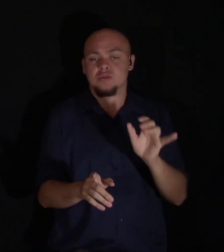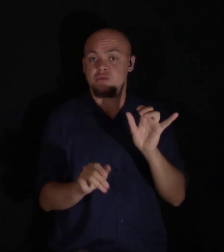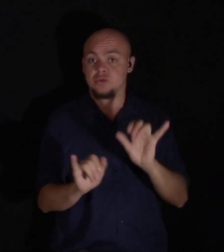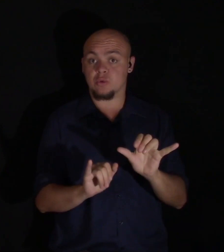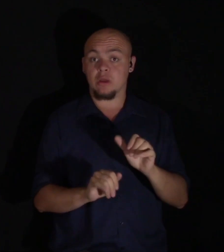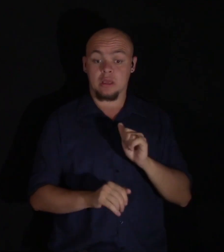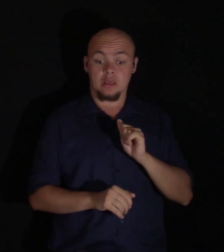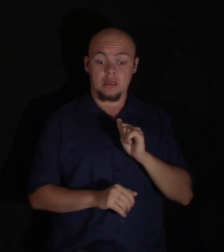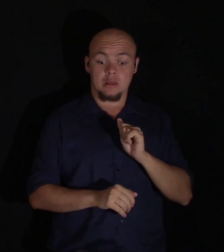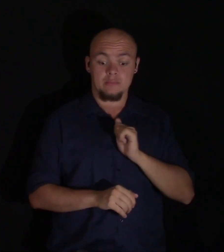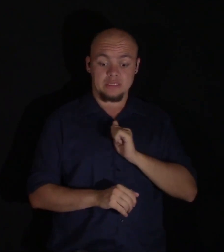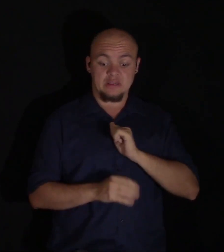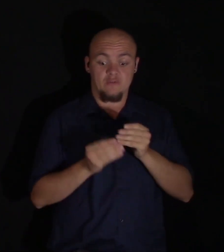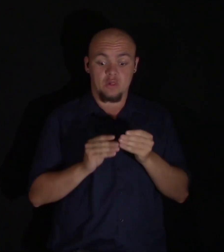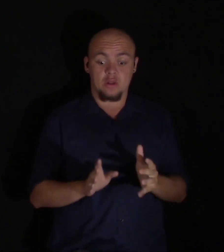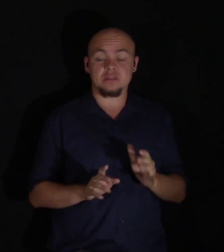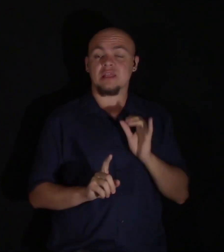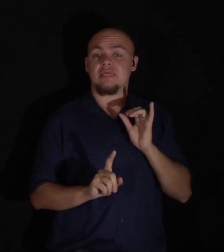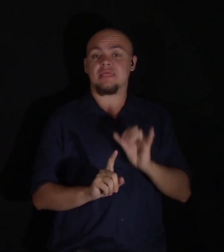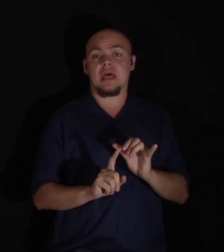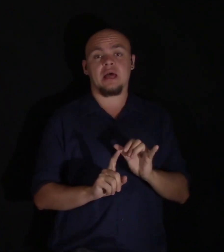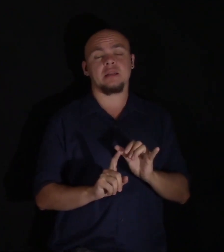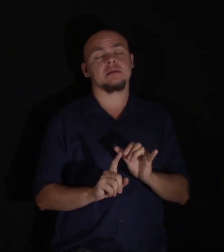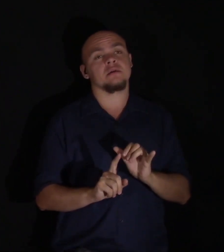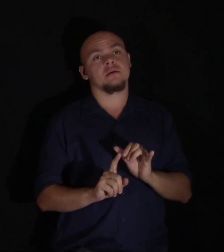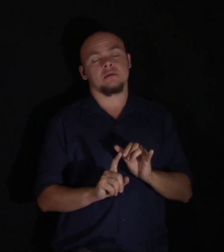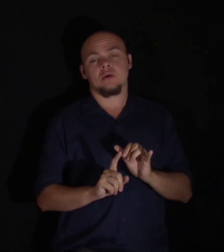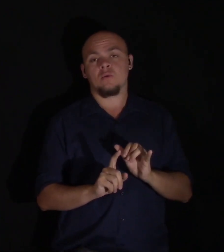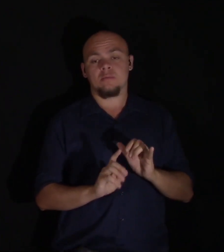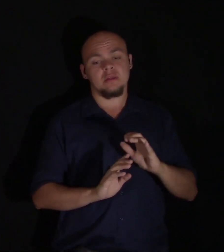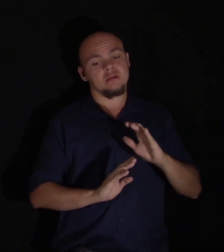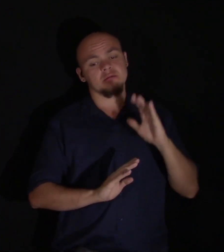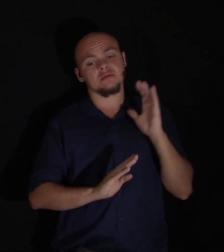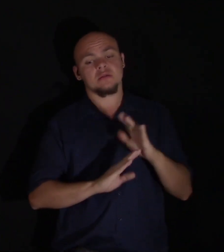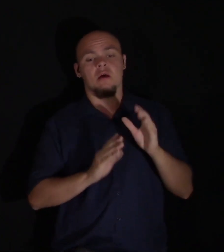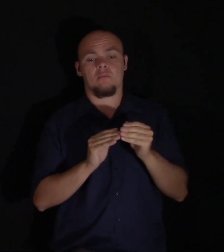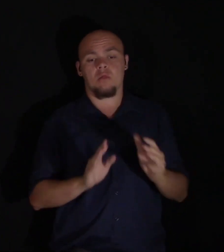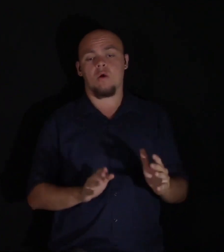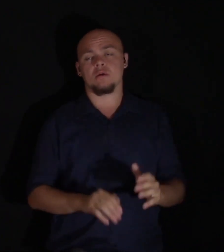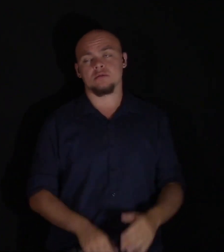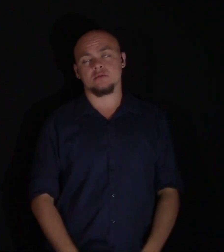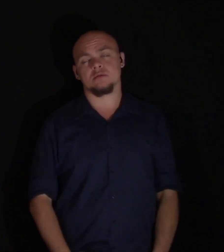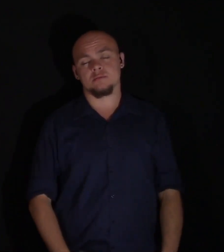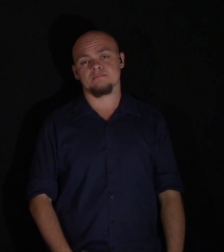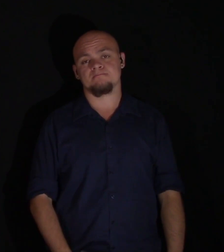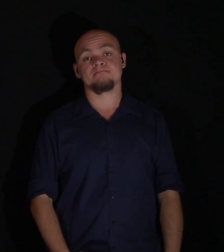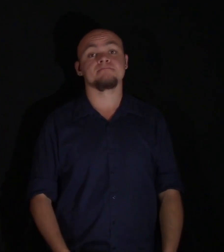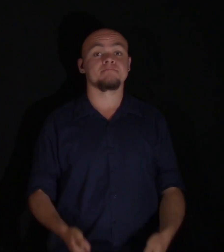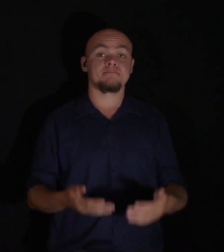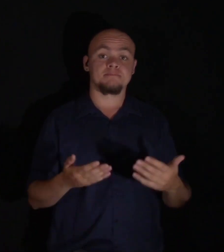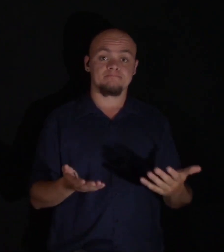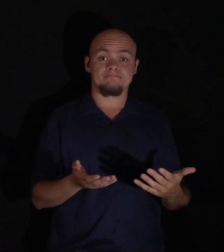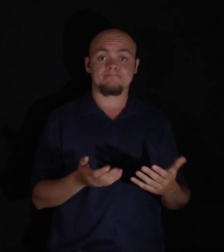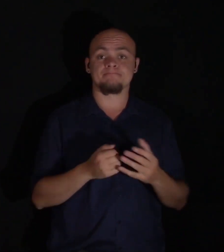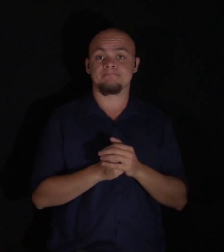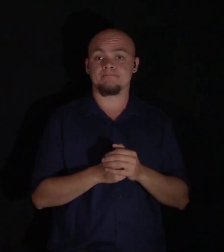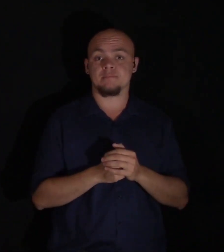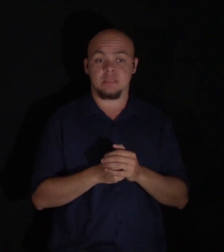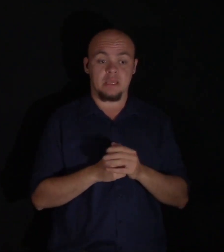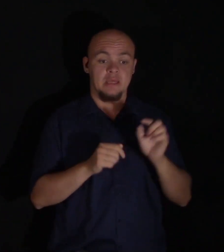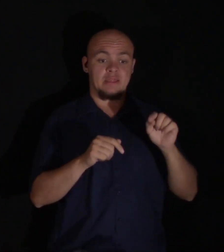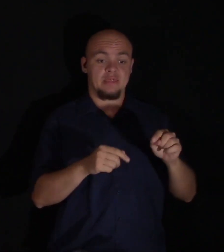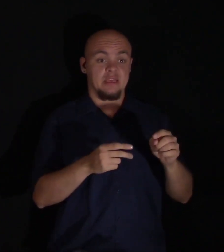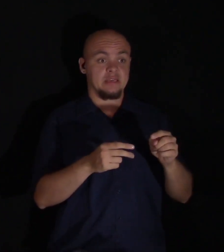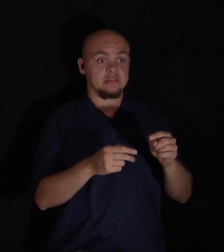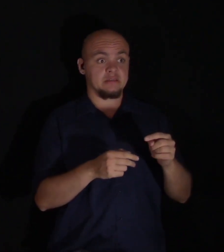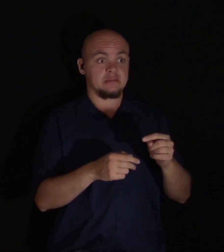losing myself would have been the biggest loss of all. The thing is, being in this challenging place